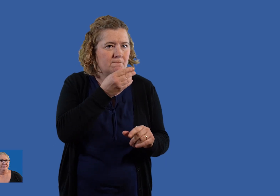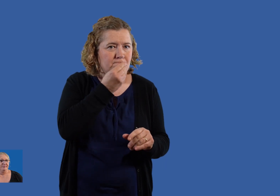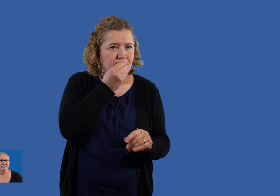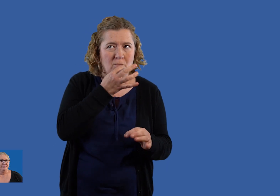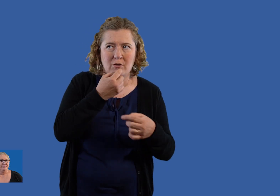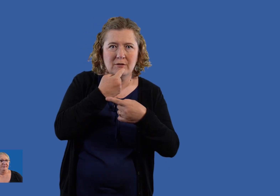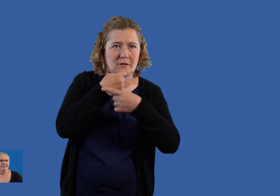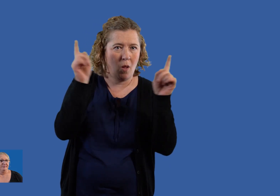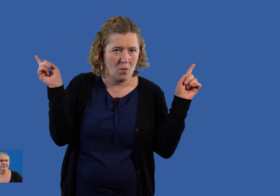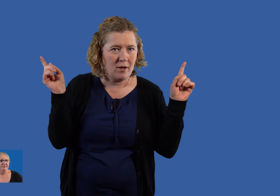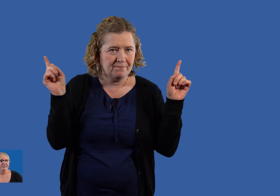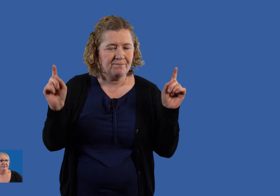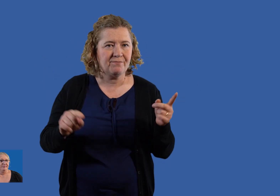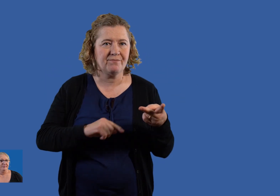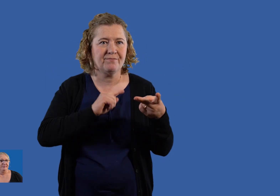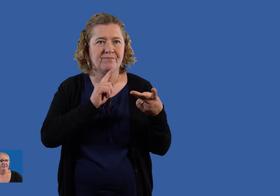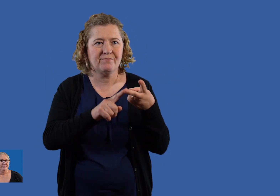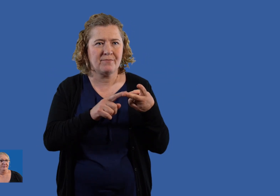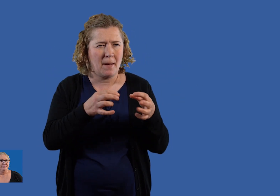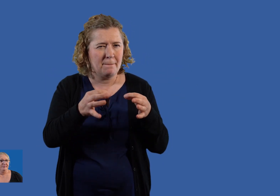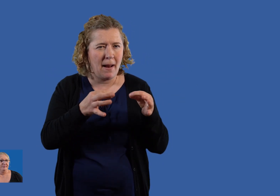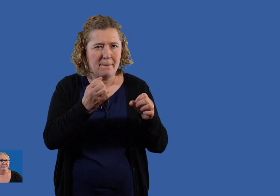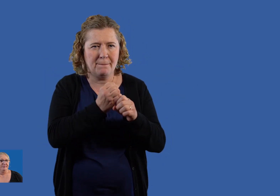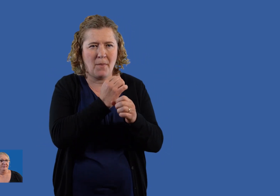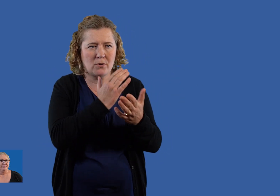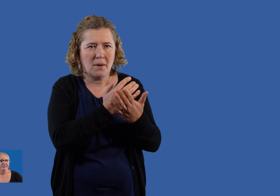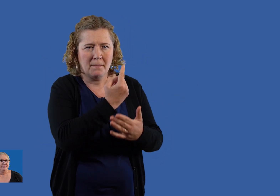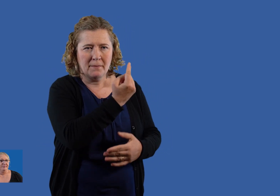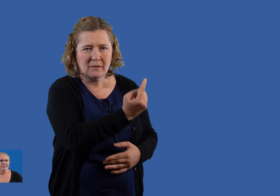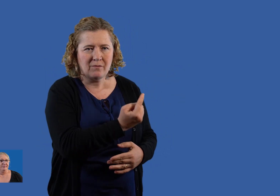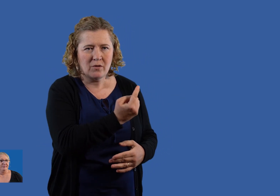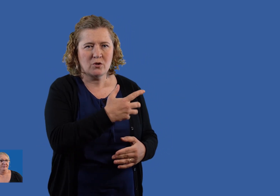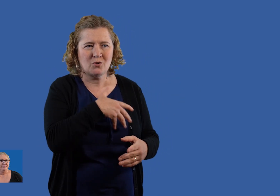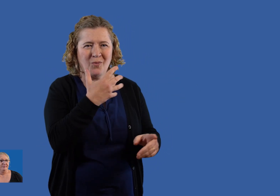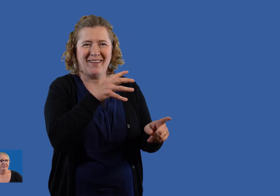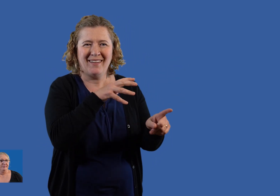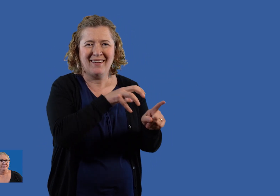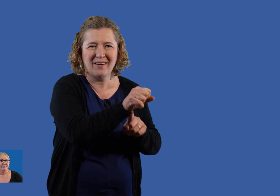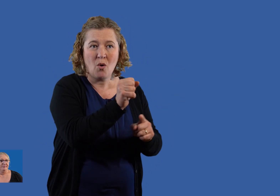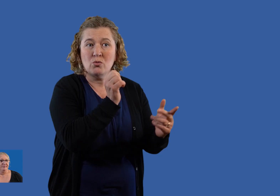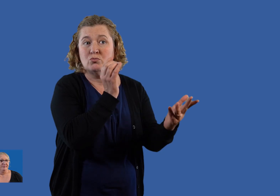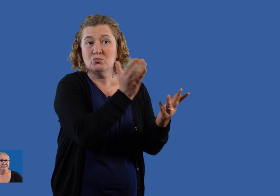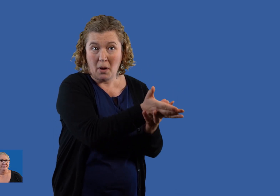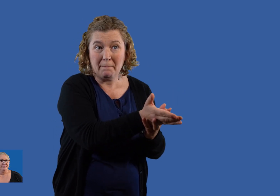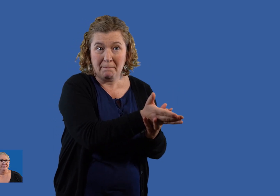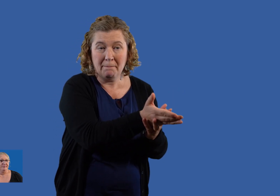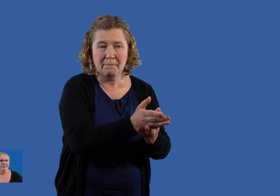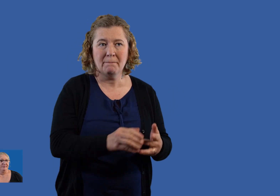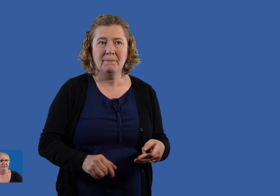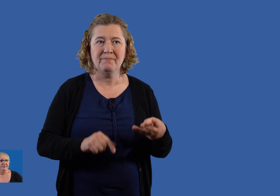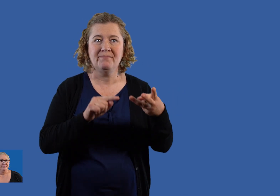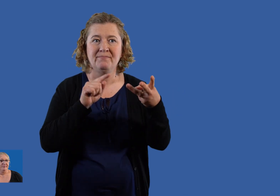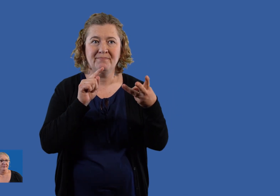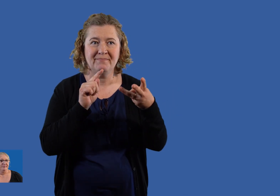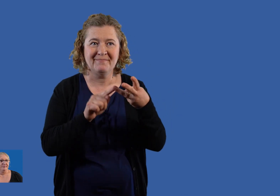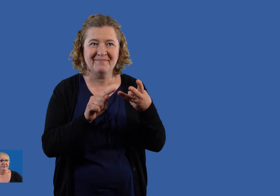anyone. They plan it so they're isolated and won't be disturbed or discovered. They